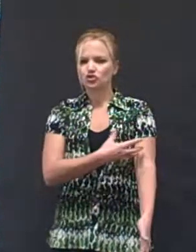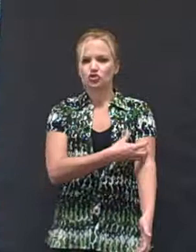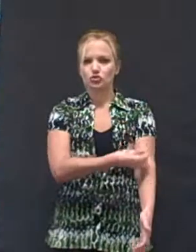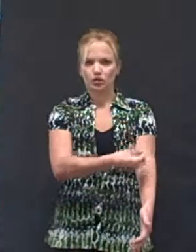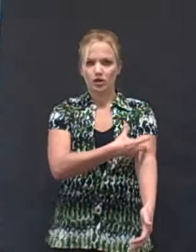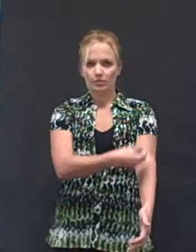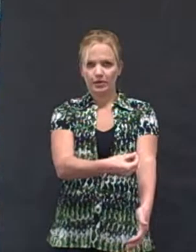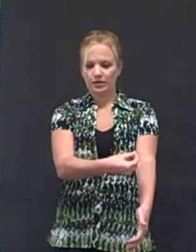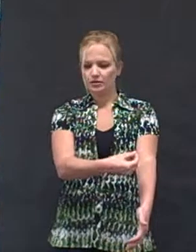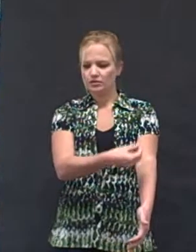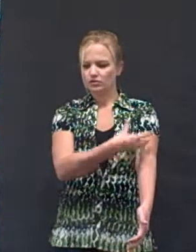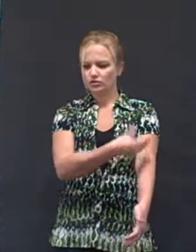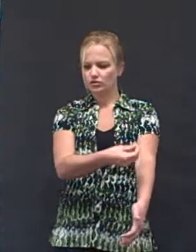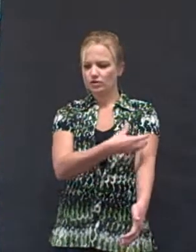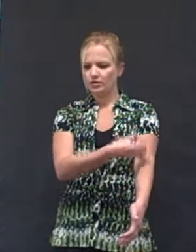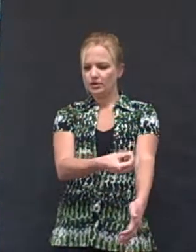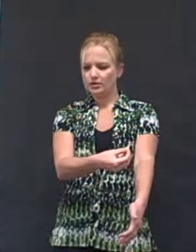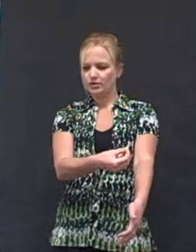To draw blood.